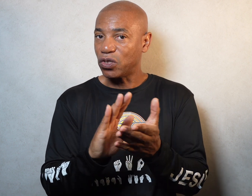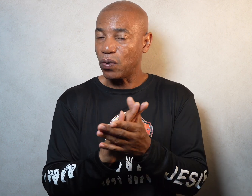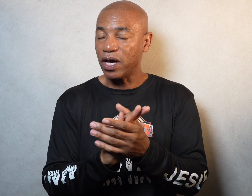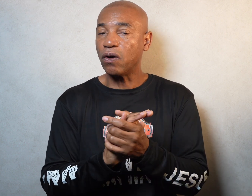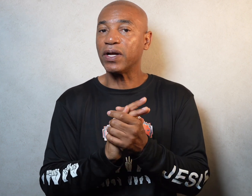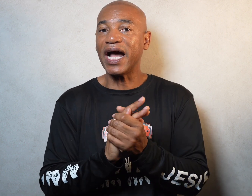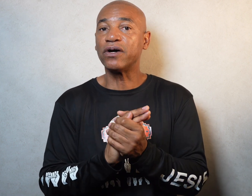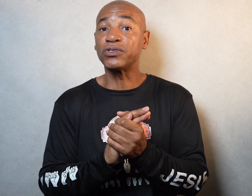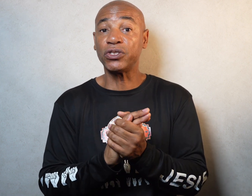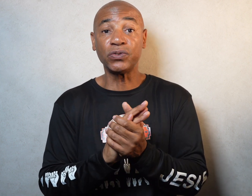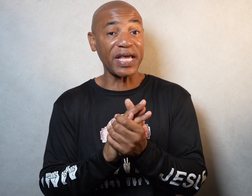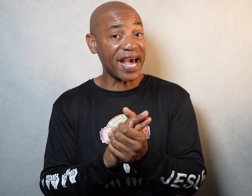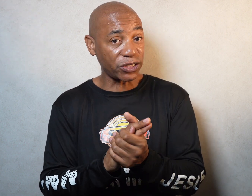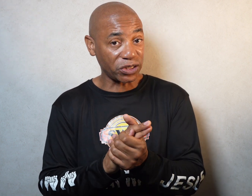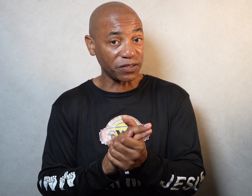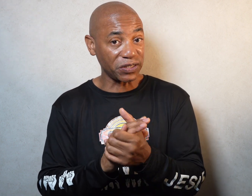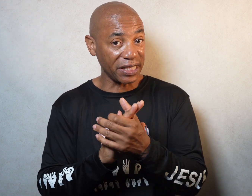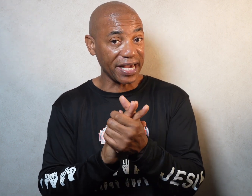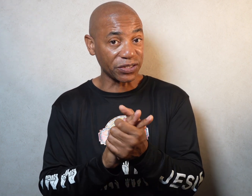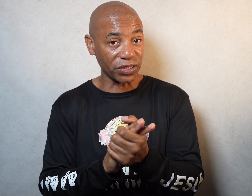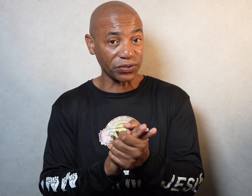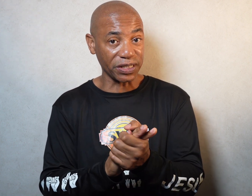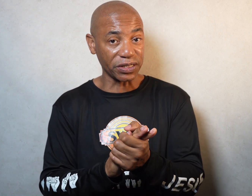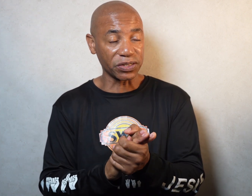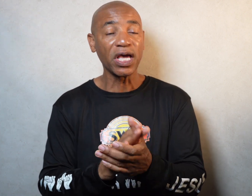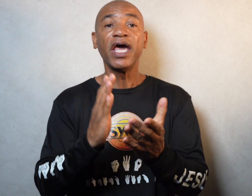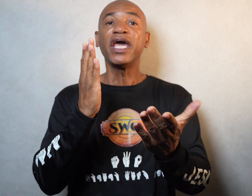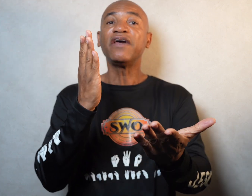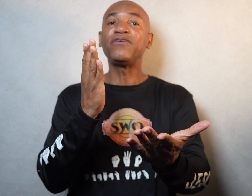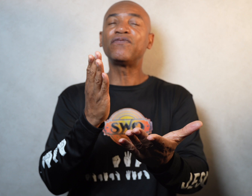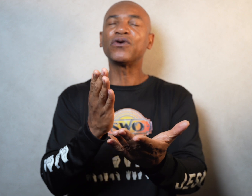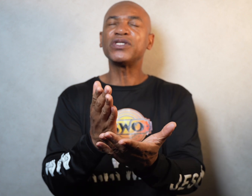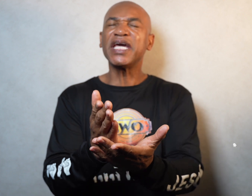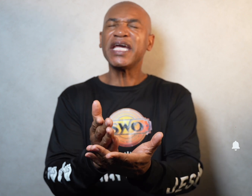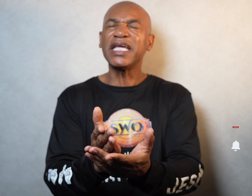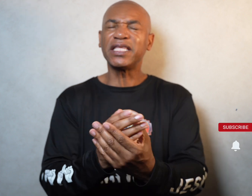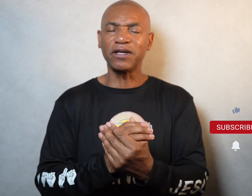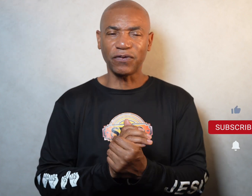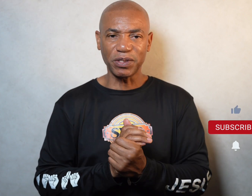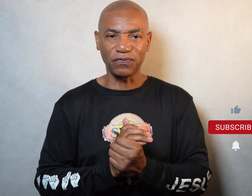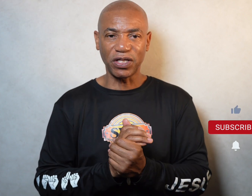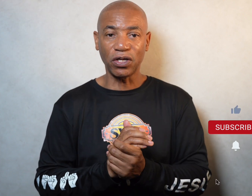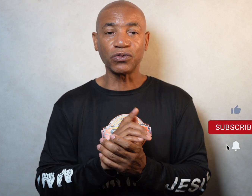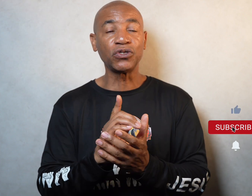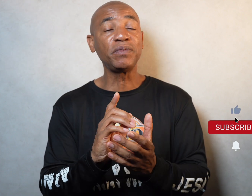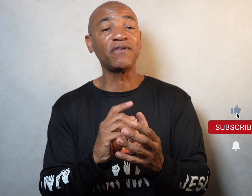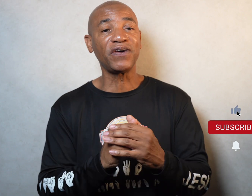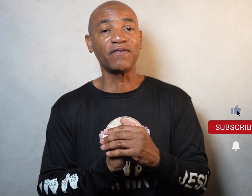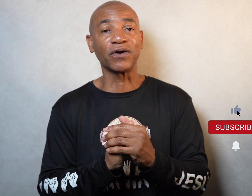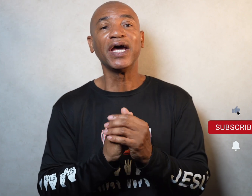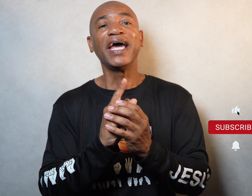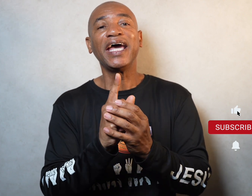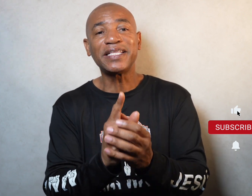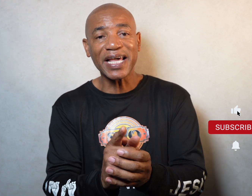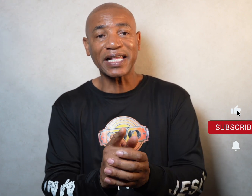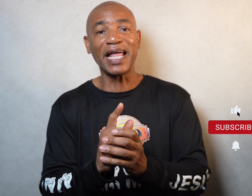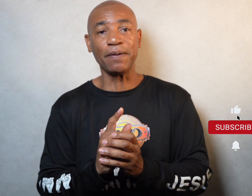way on how to use adjectives in the ASL sentence. If you've learned anything from this video, do me a favor, hit that like